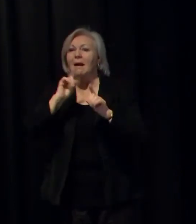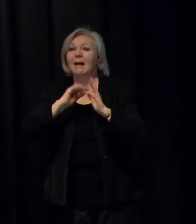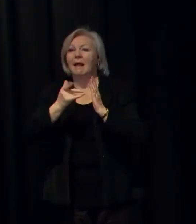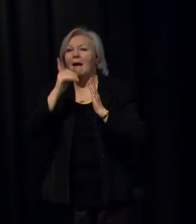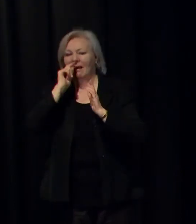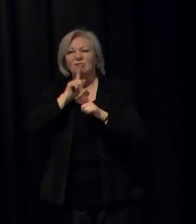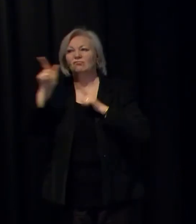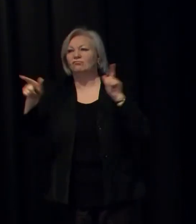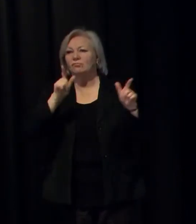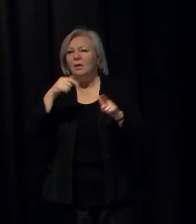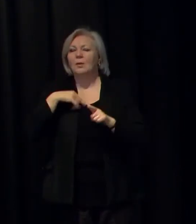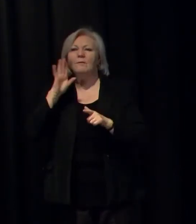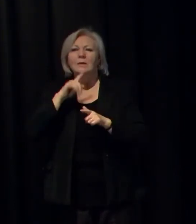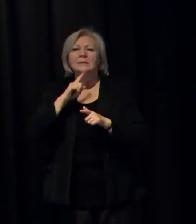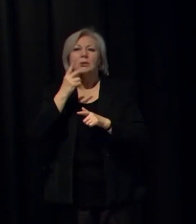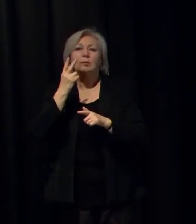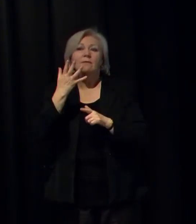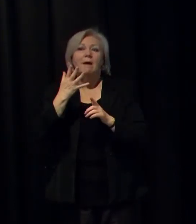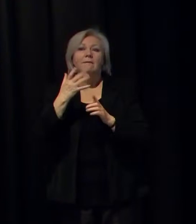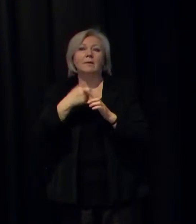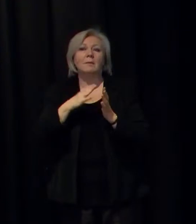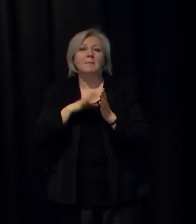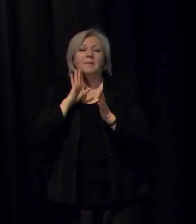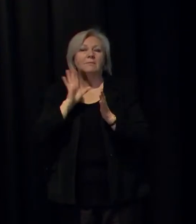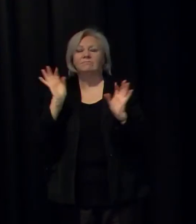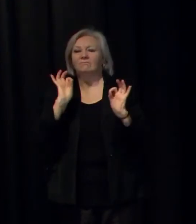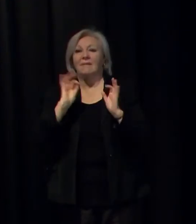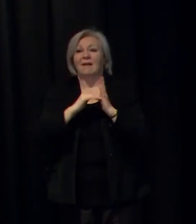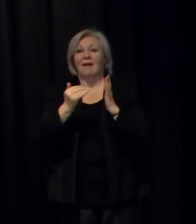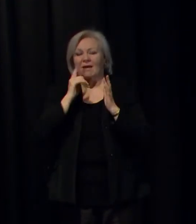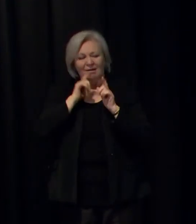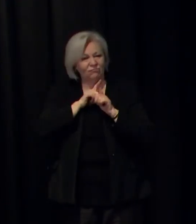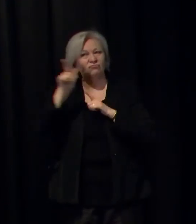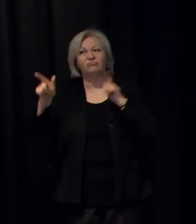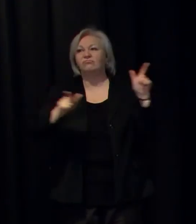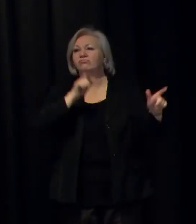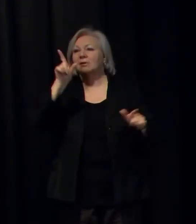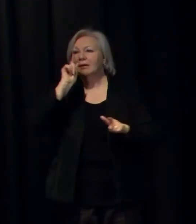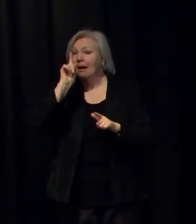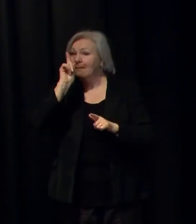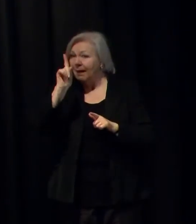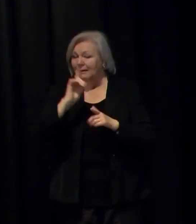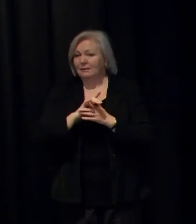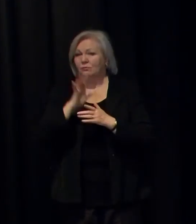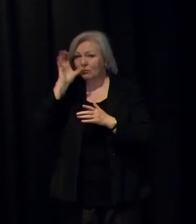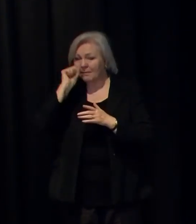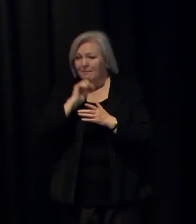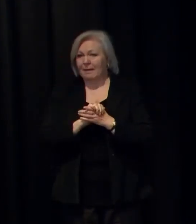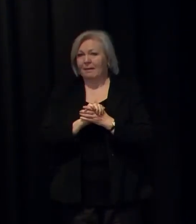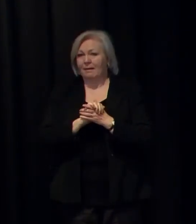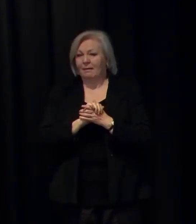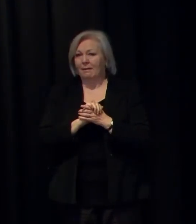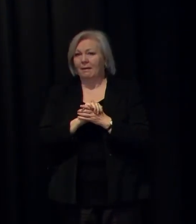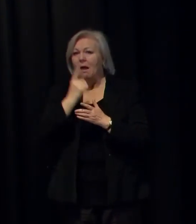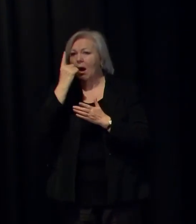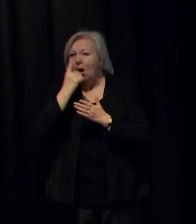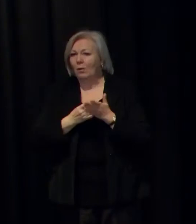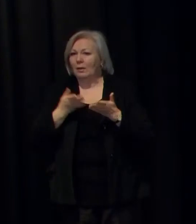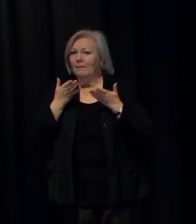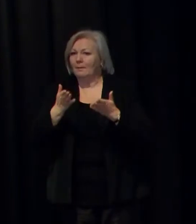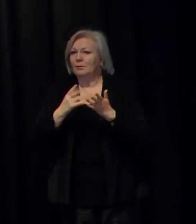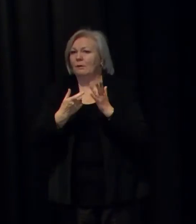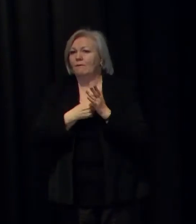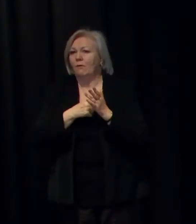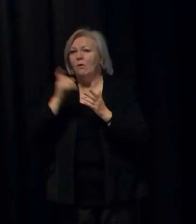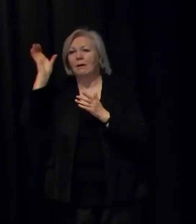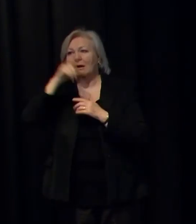proposed a 25-kilometre limit. There will be no limit for travel across Melbourne. However, unless you are authorised to enter regional Victoria, you cannot